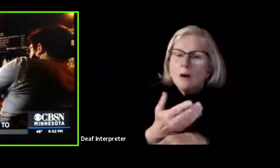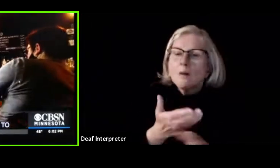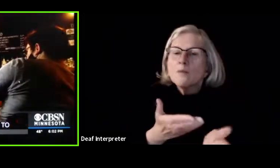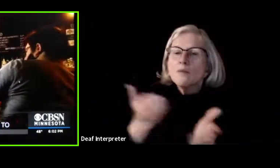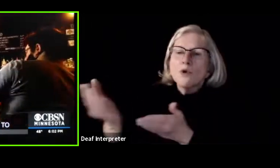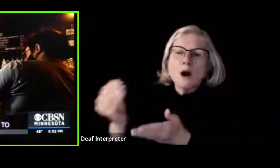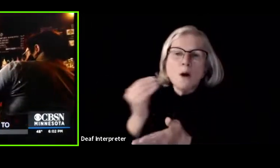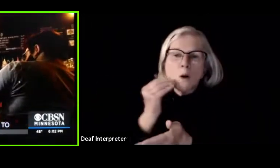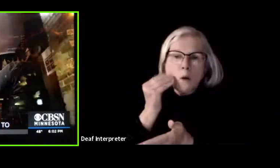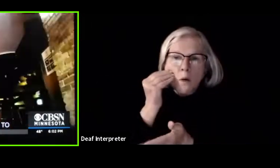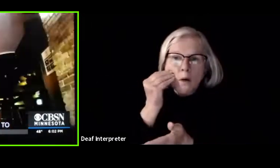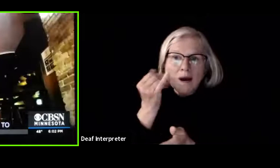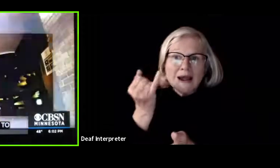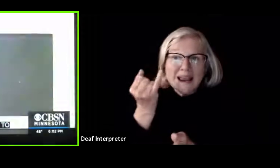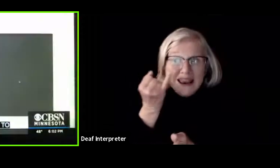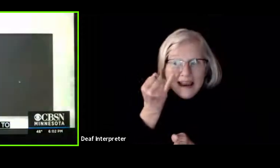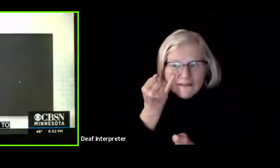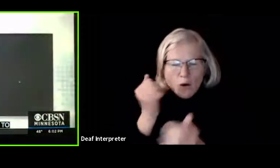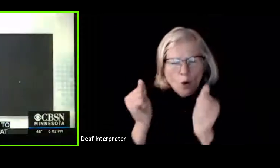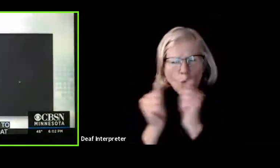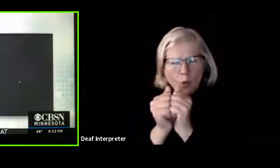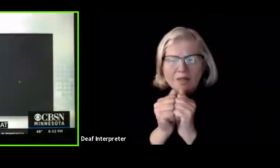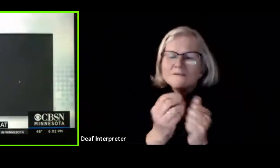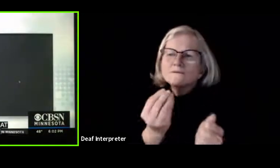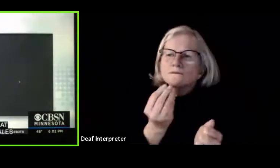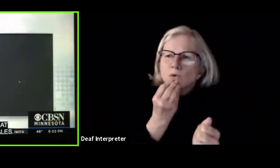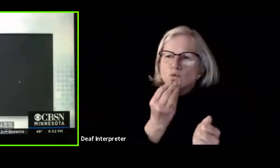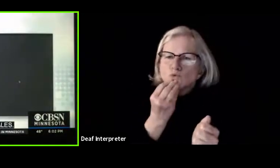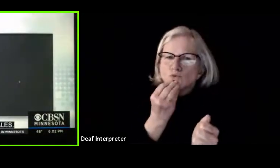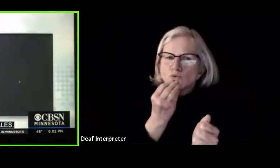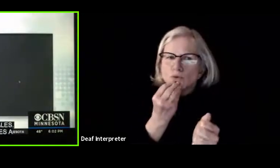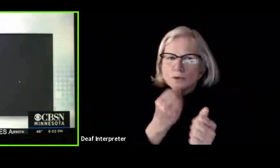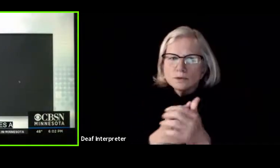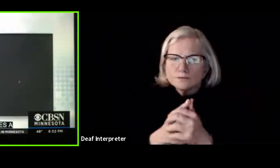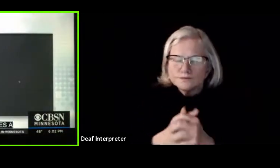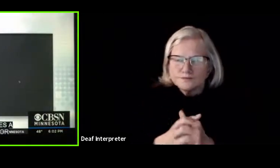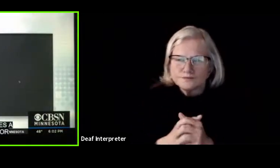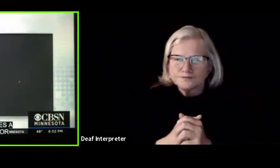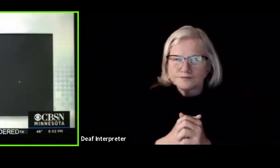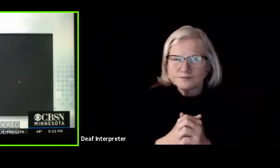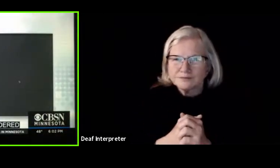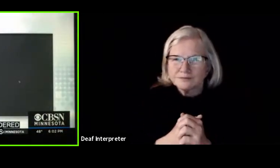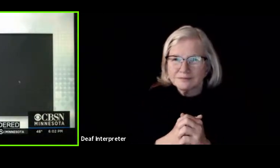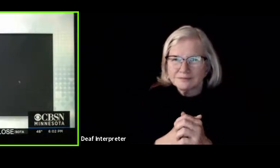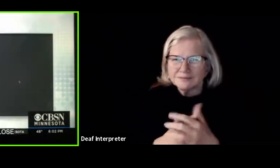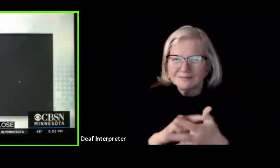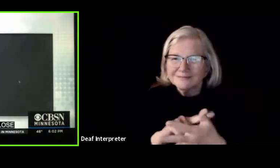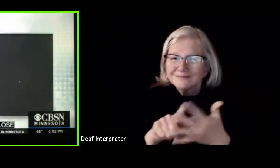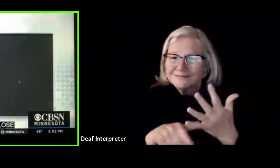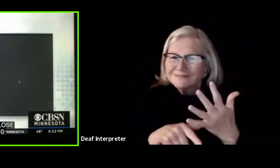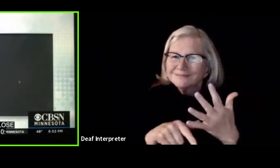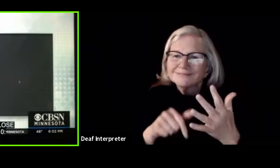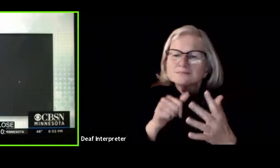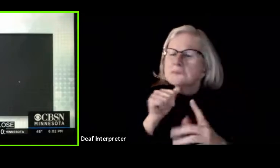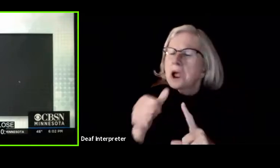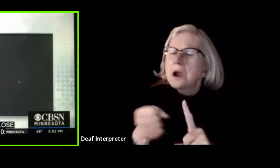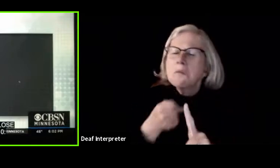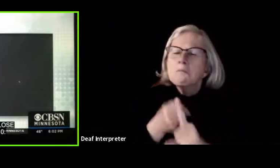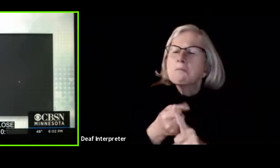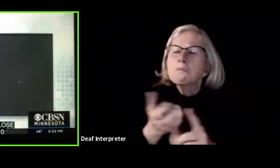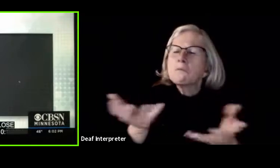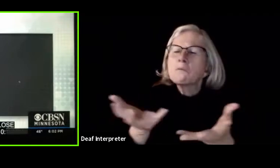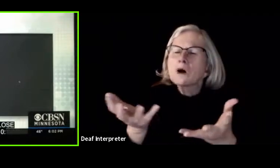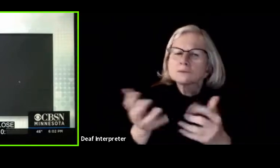in-person dining at 10 p.m. Here is a look at what is not affected by the new restrictions. All of these places can